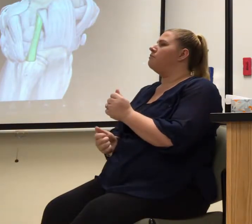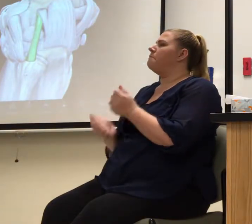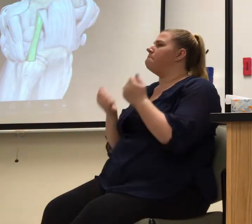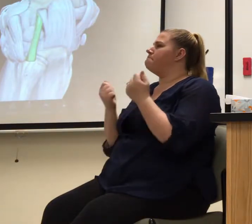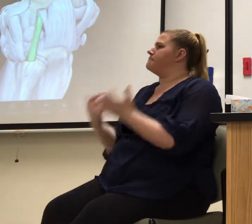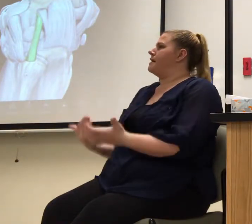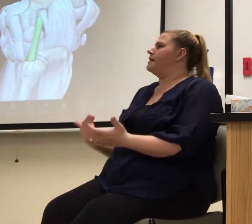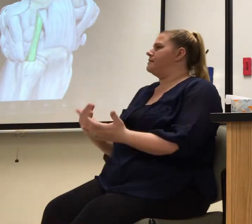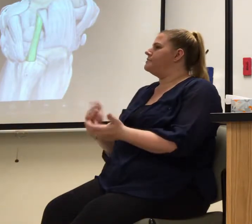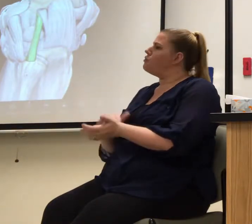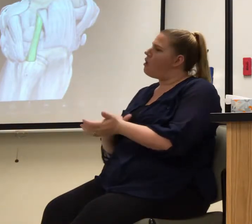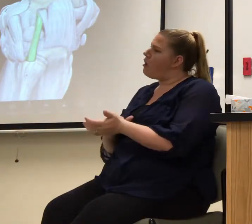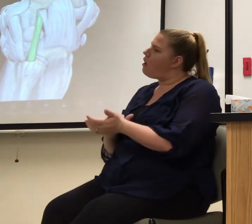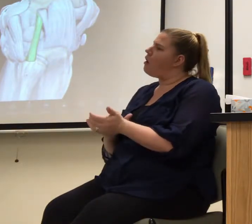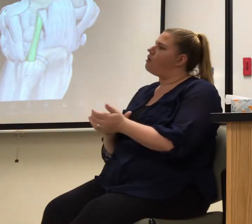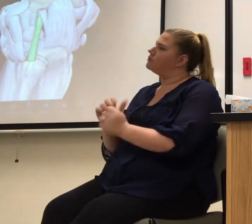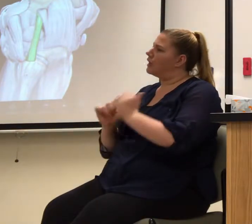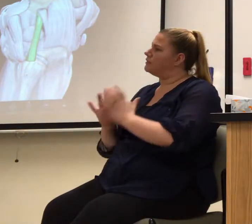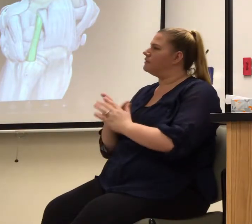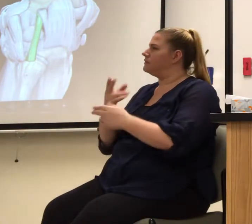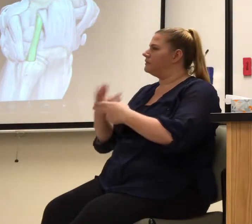ligament.